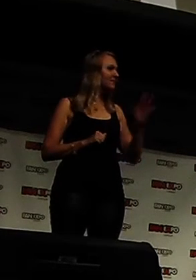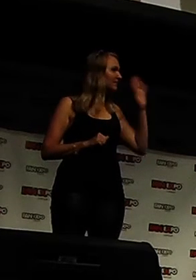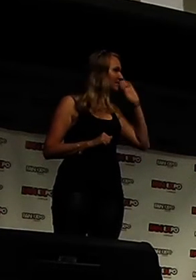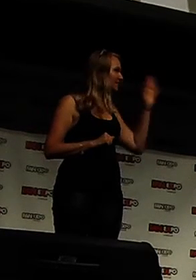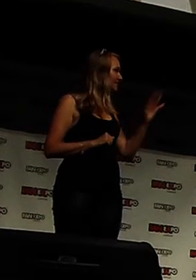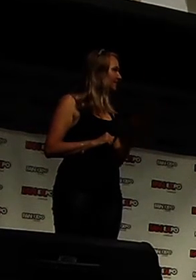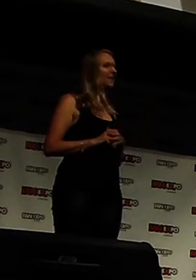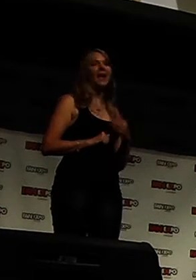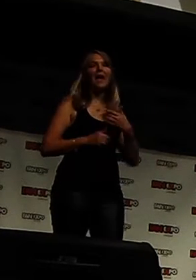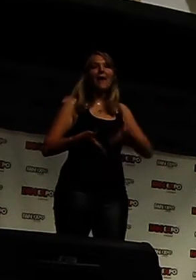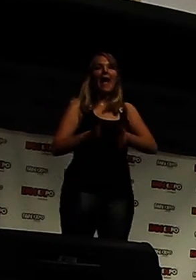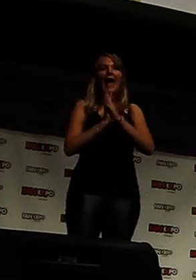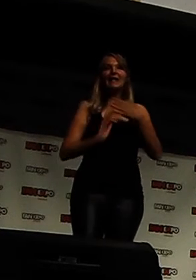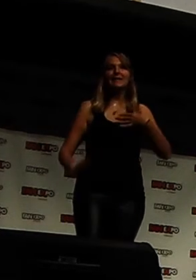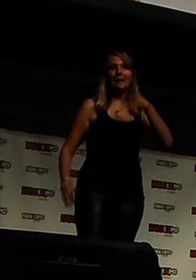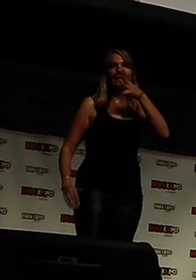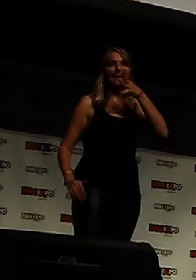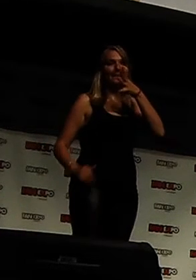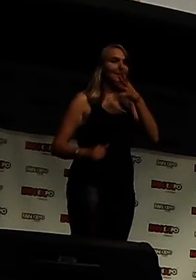I'll check with mum. Joke.